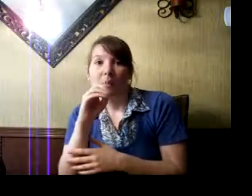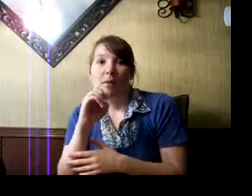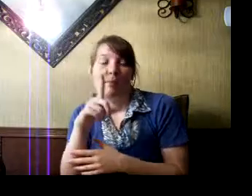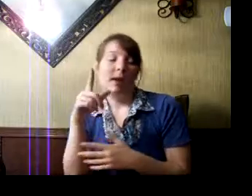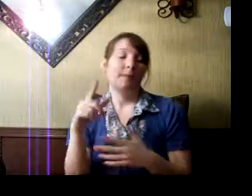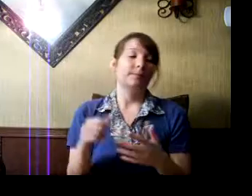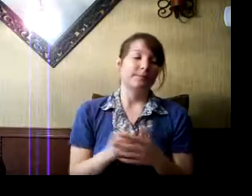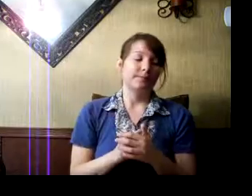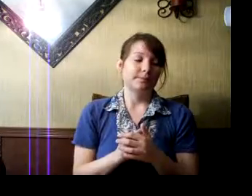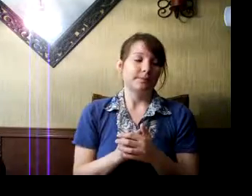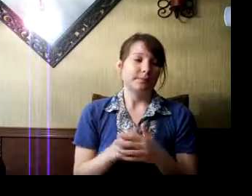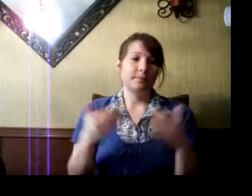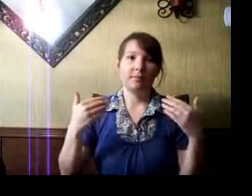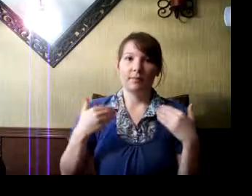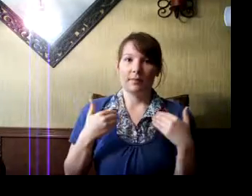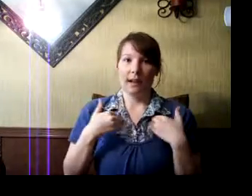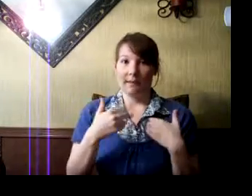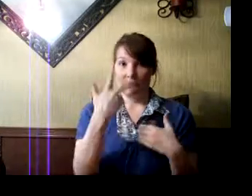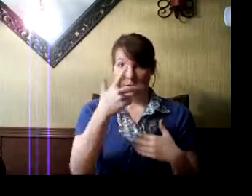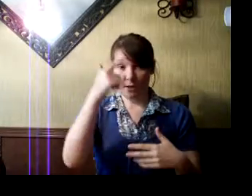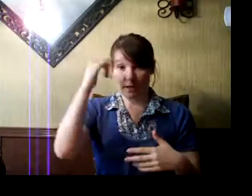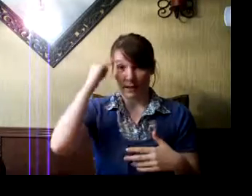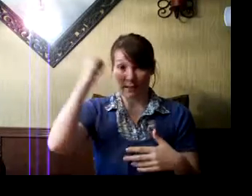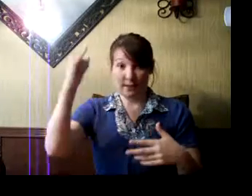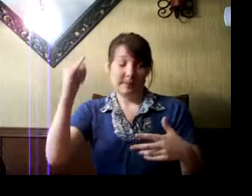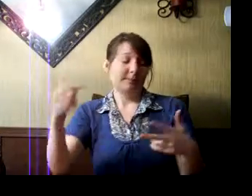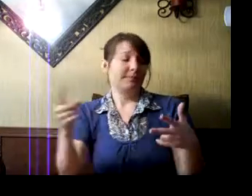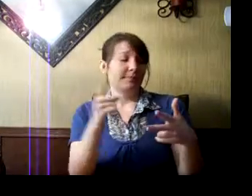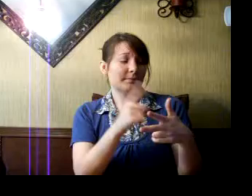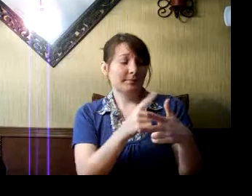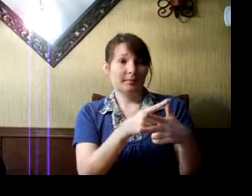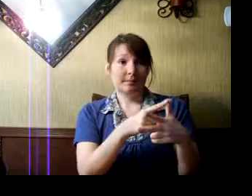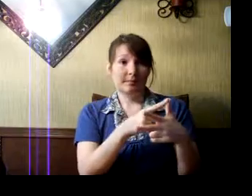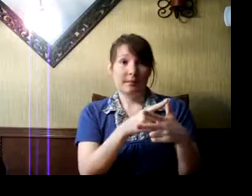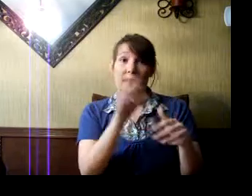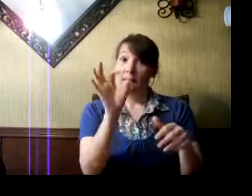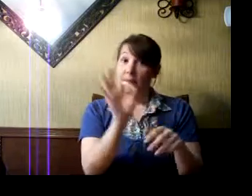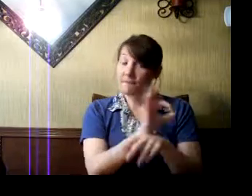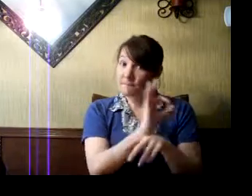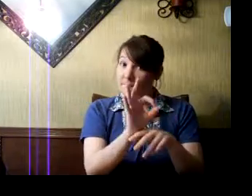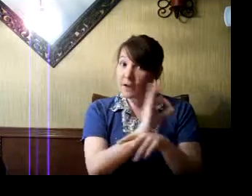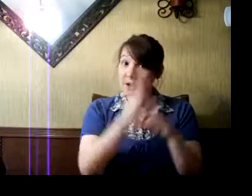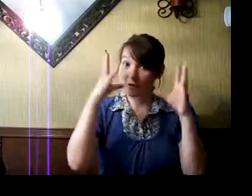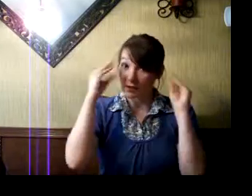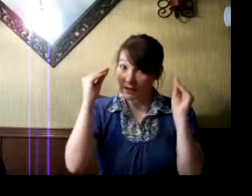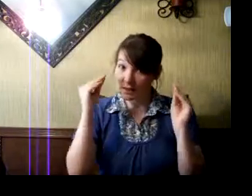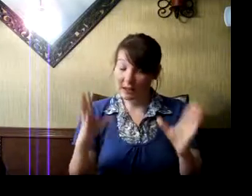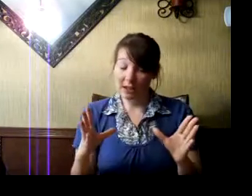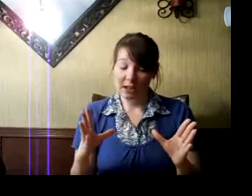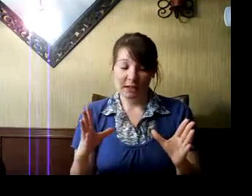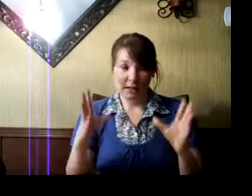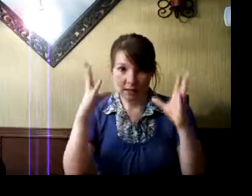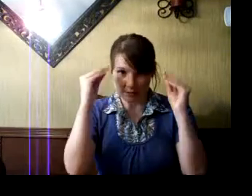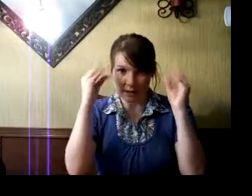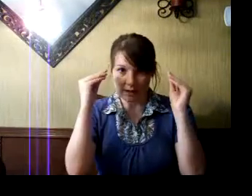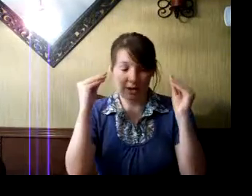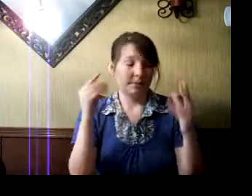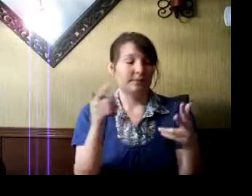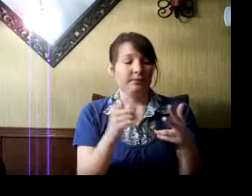teaching, simplifying cognitive processes, and simulation. What do we mean by functional teaching?